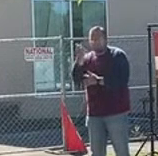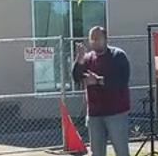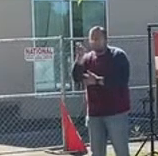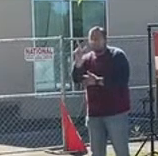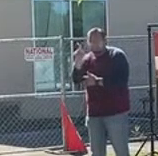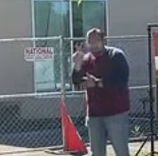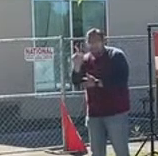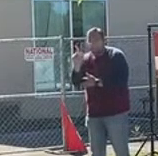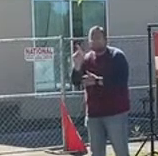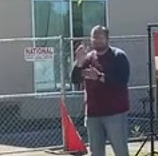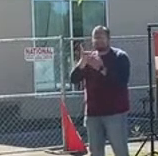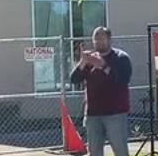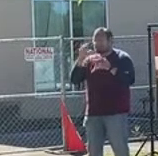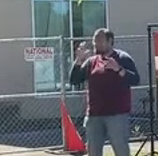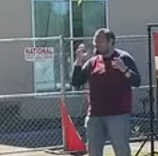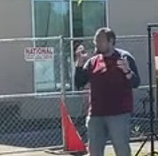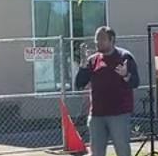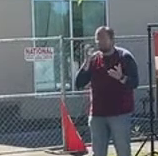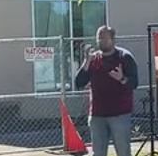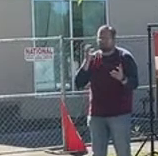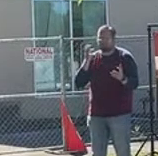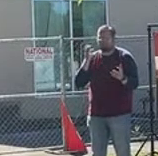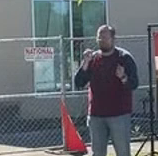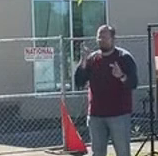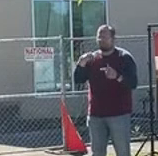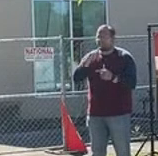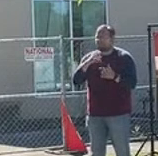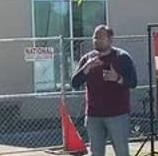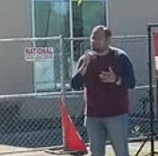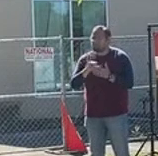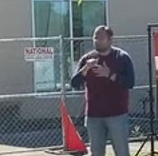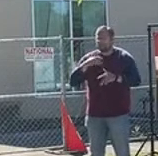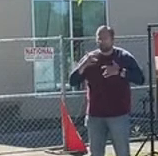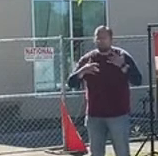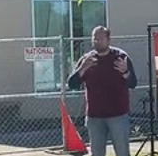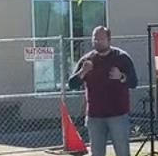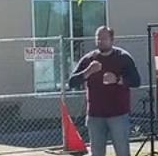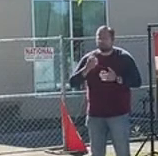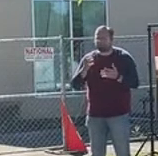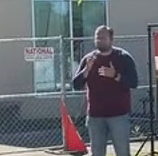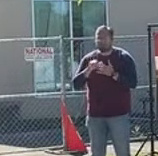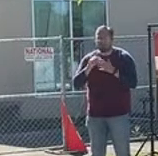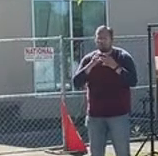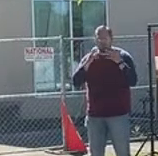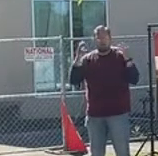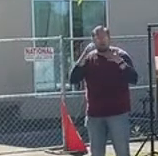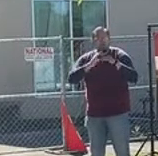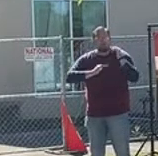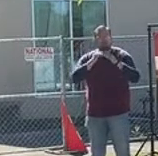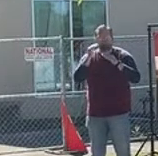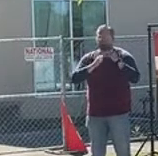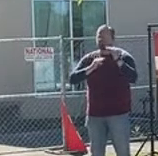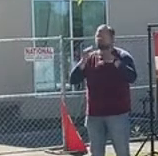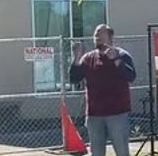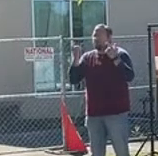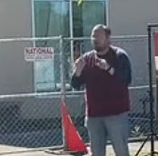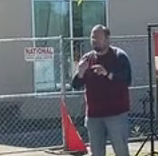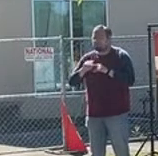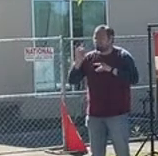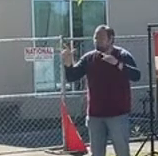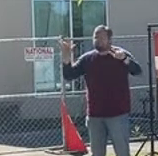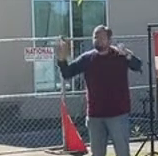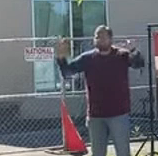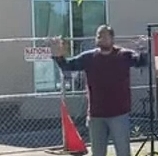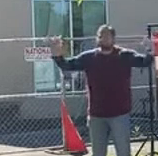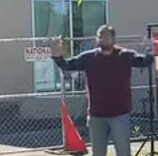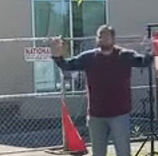is amazing. I'm sure all of you feel that energy in town, so much construction going on all over the place, and so